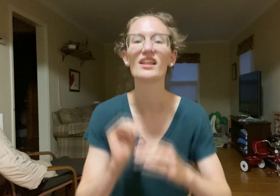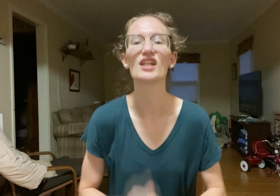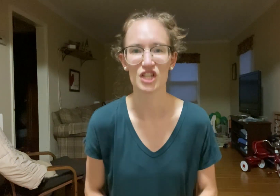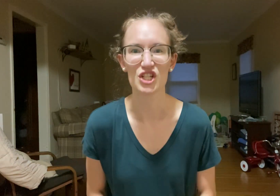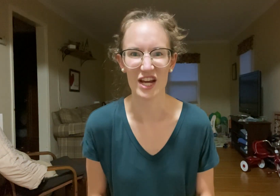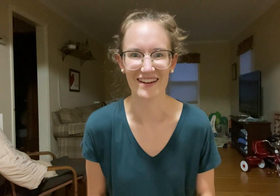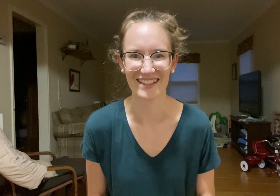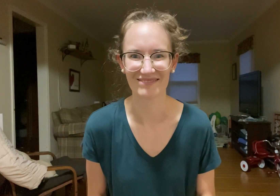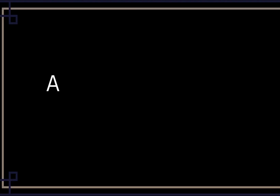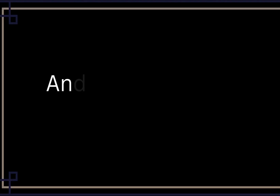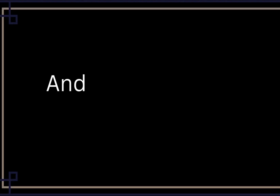sharing.